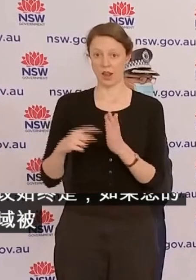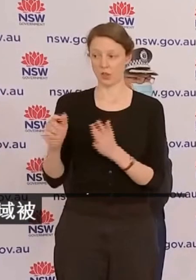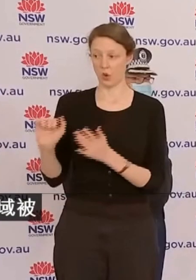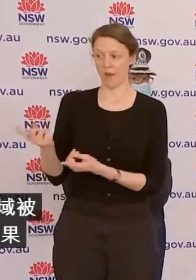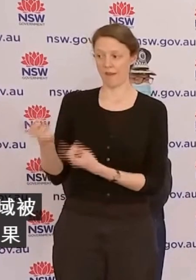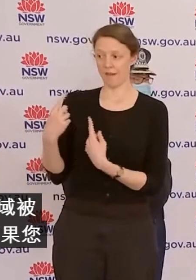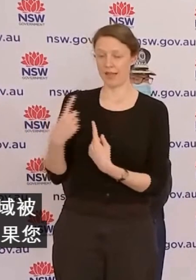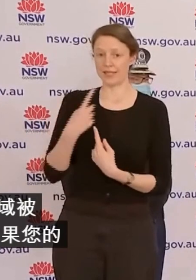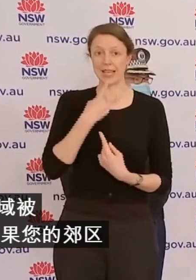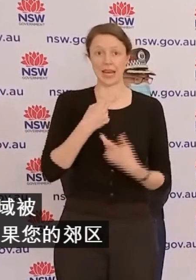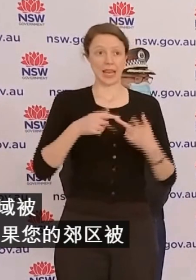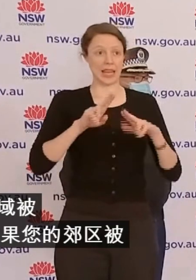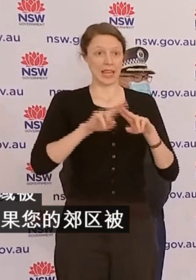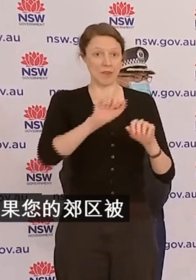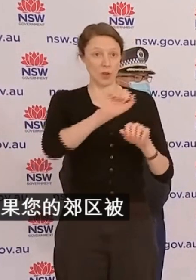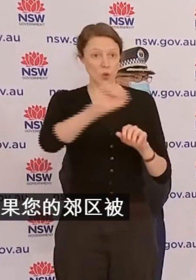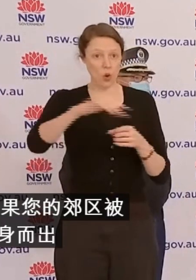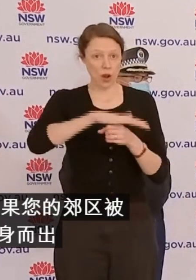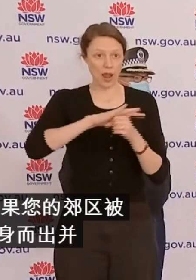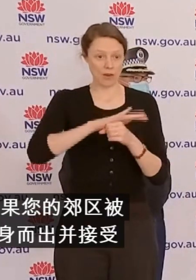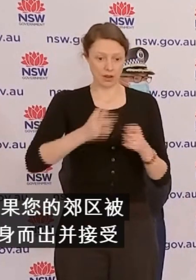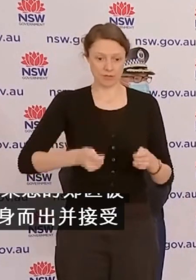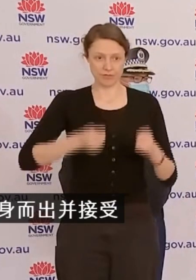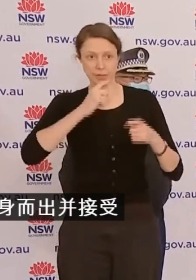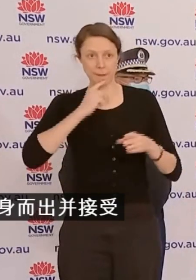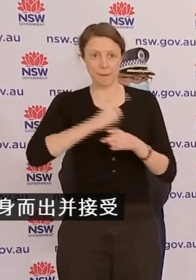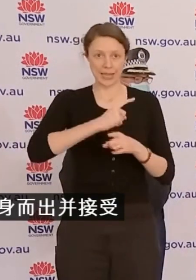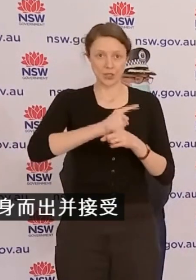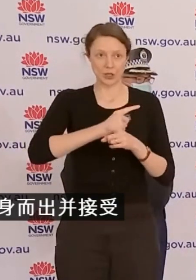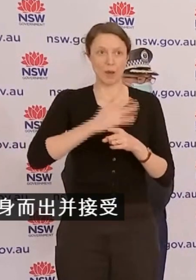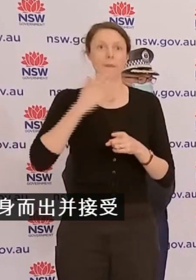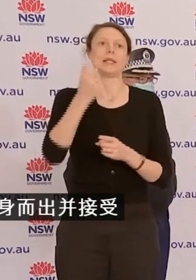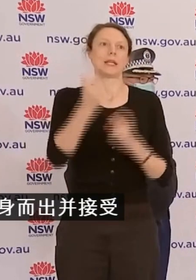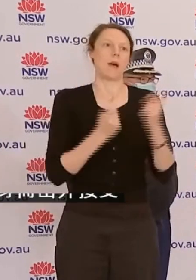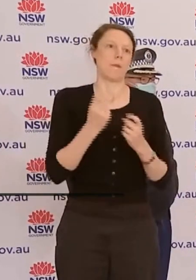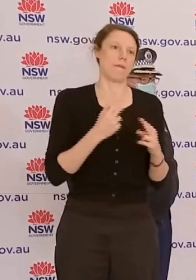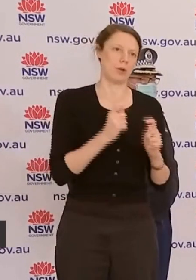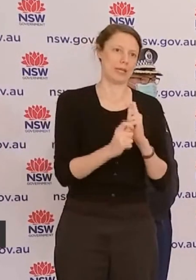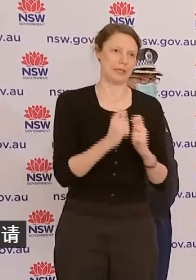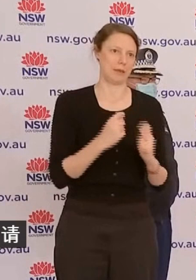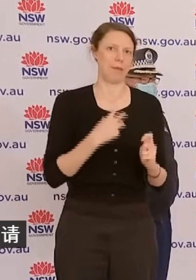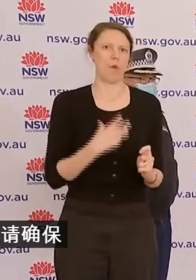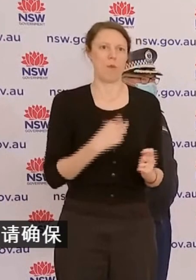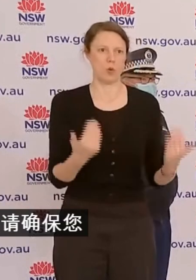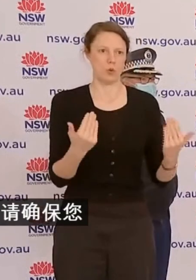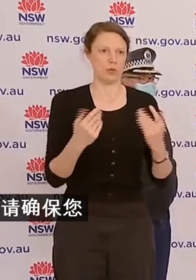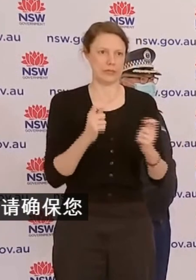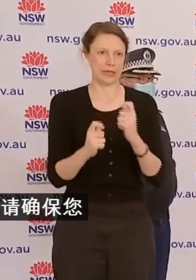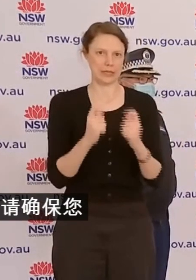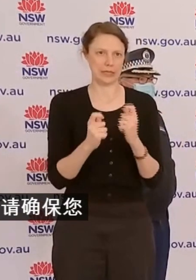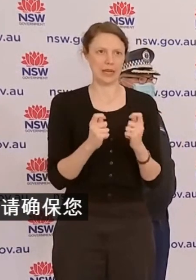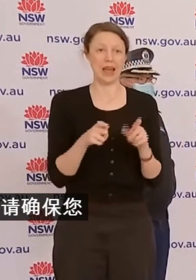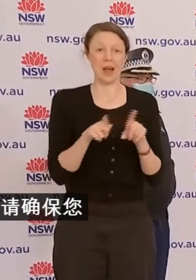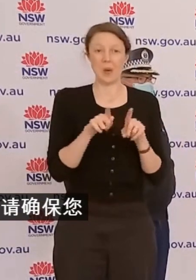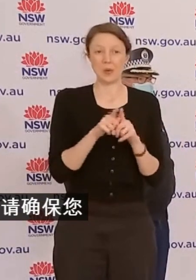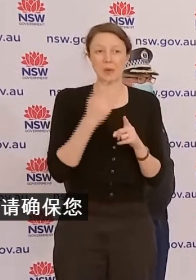particularly being mentioned, if your suburb is being mentioned, please come forward and get tested. Please make sure you're taking that extra care. Please make sure you're not leaving